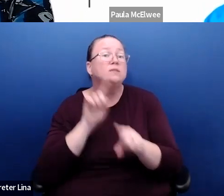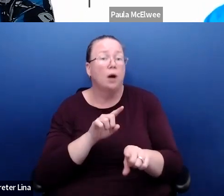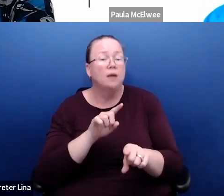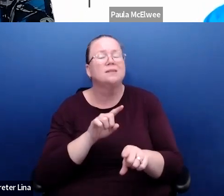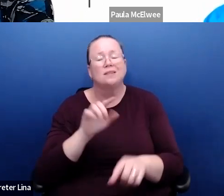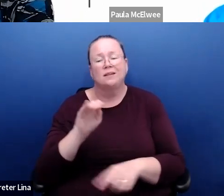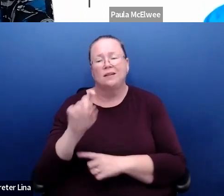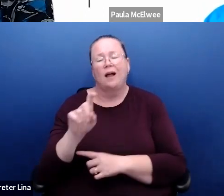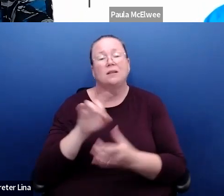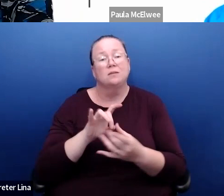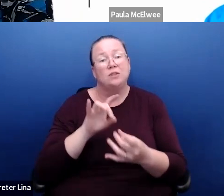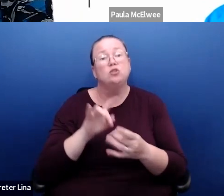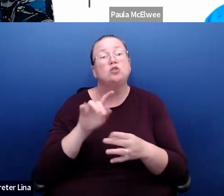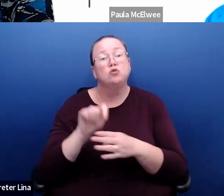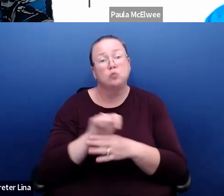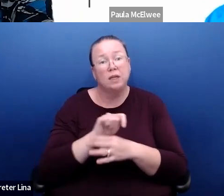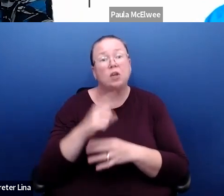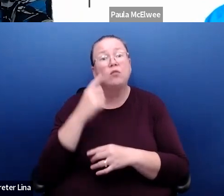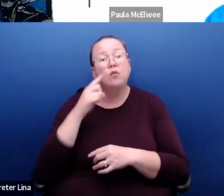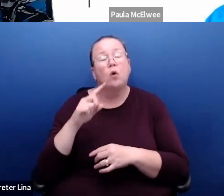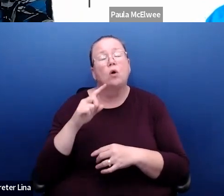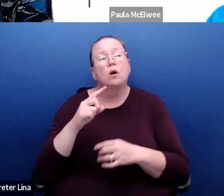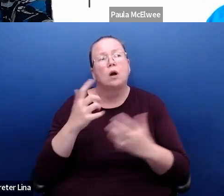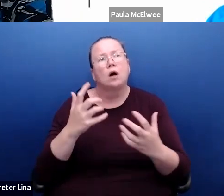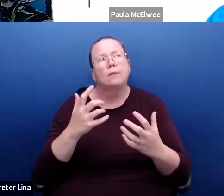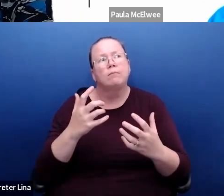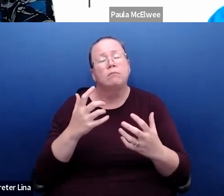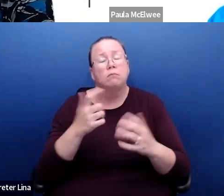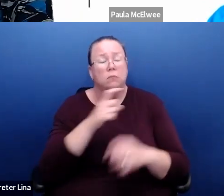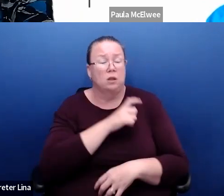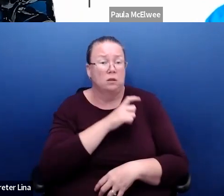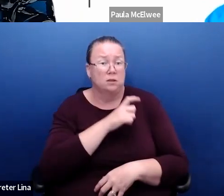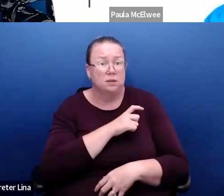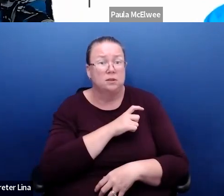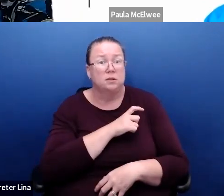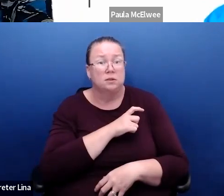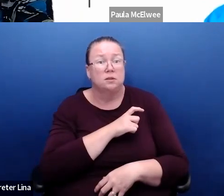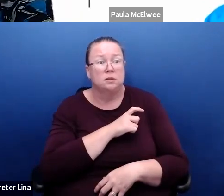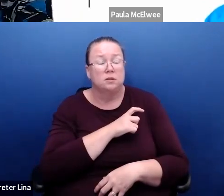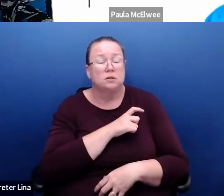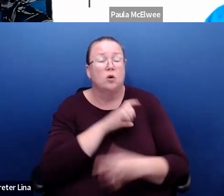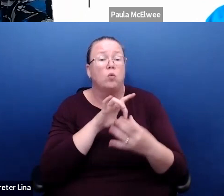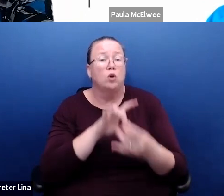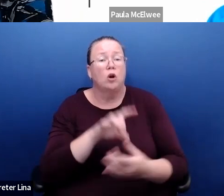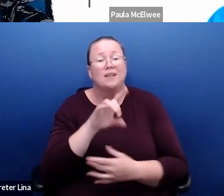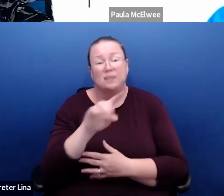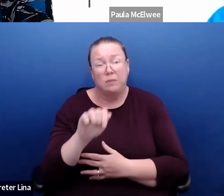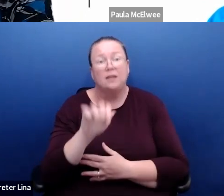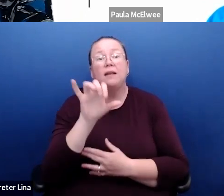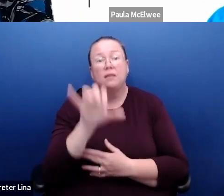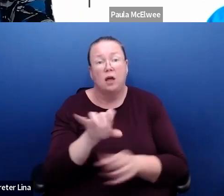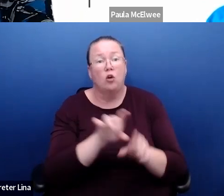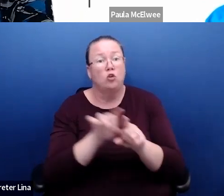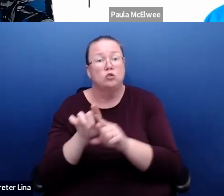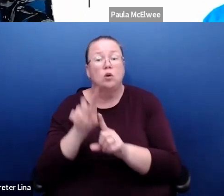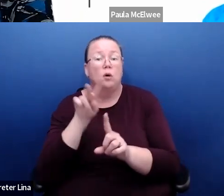Alex mentioned training for, for law enforcement. around disability, and that would also